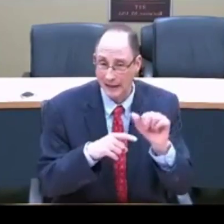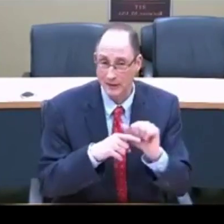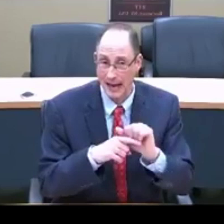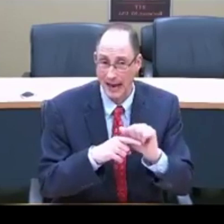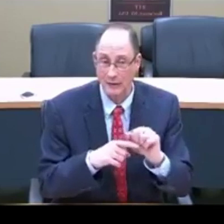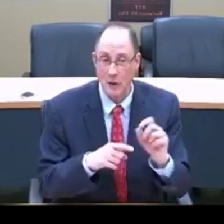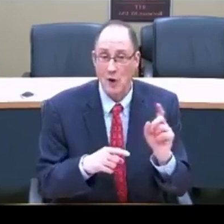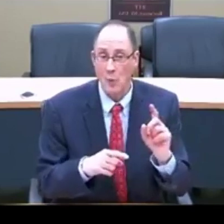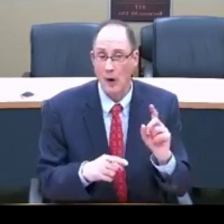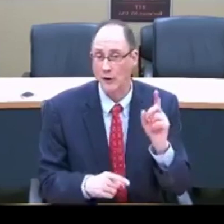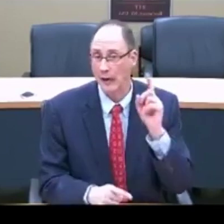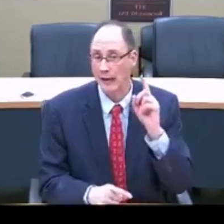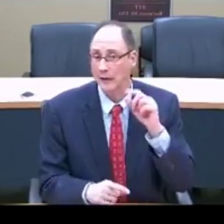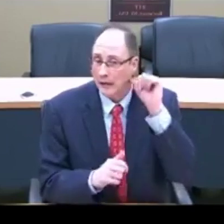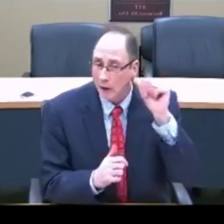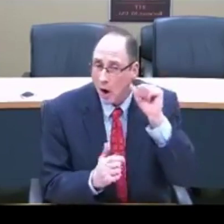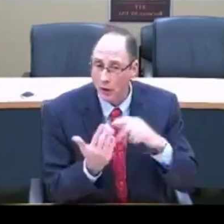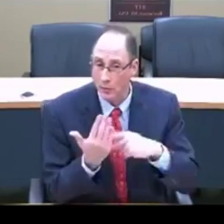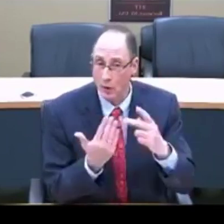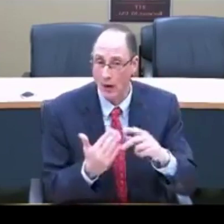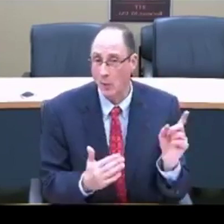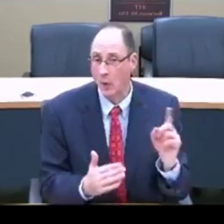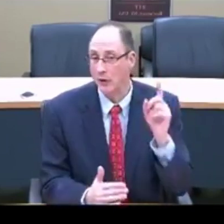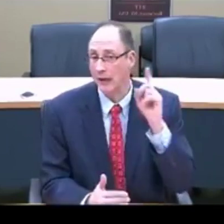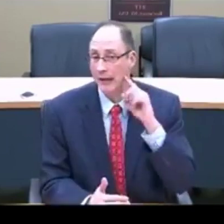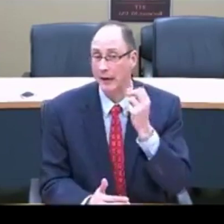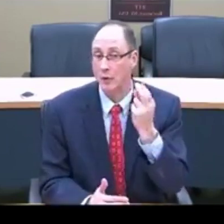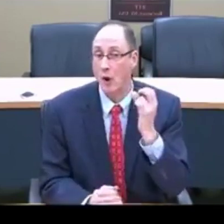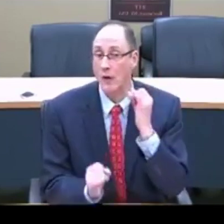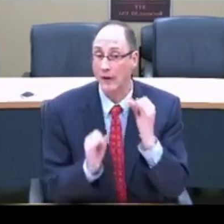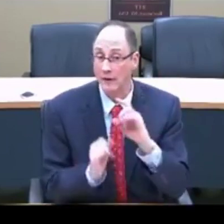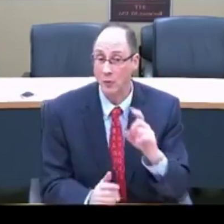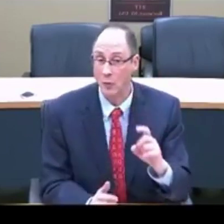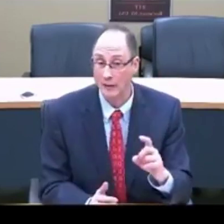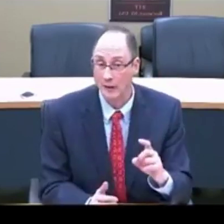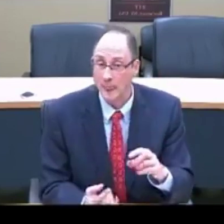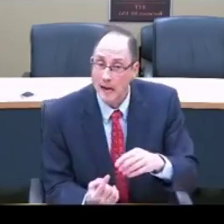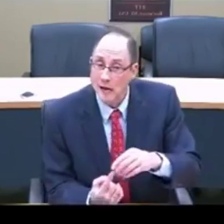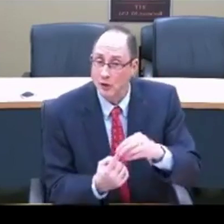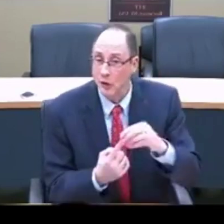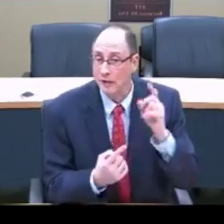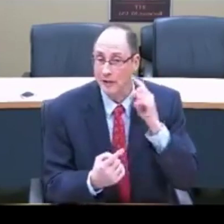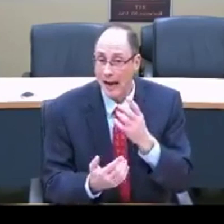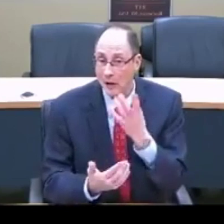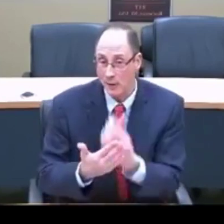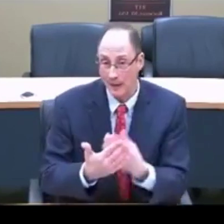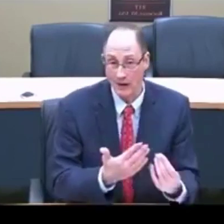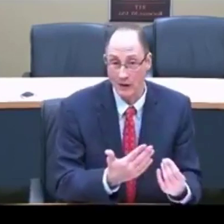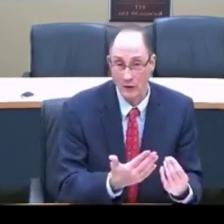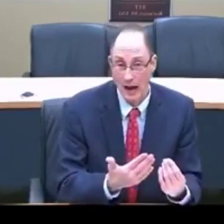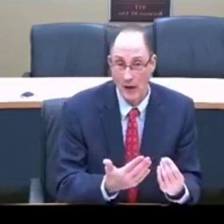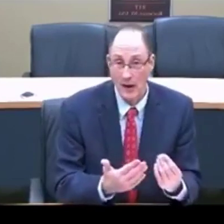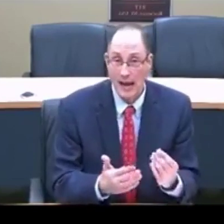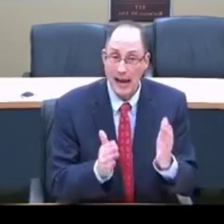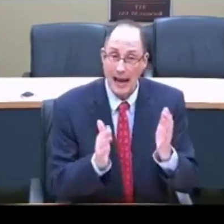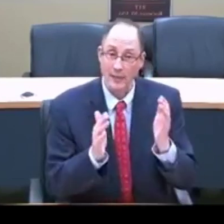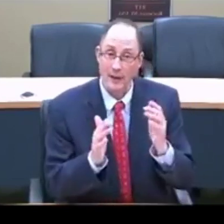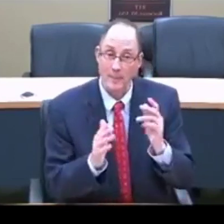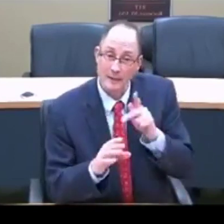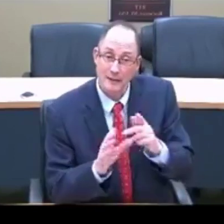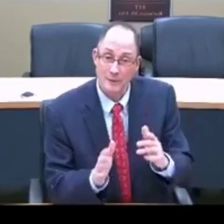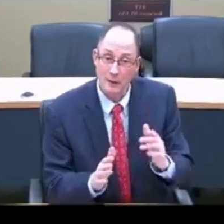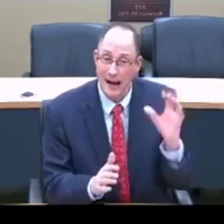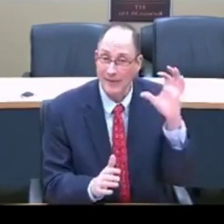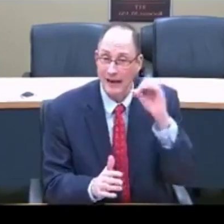exercise where you can, it's an audio program, where you're going hear 12 in a two question. Certain sounds can be filtered out and the